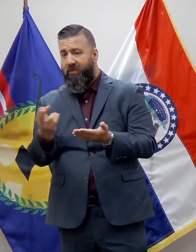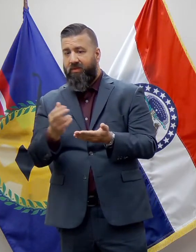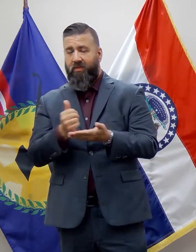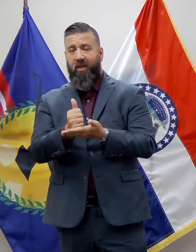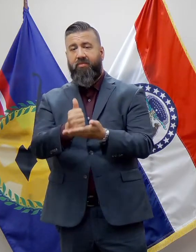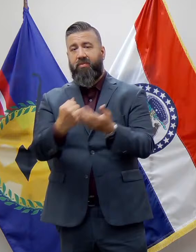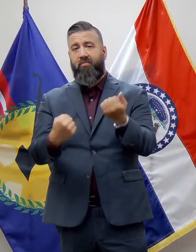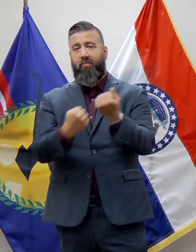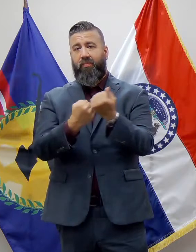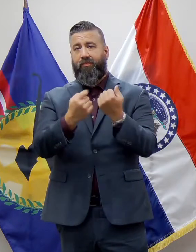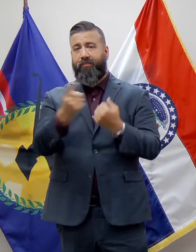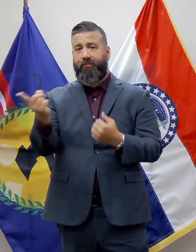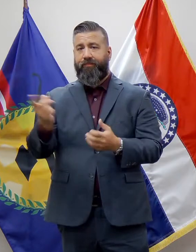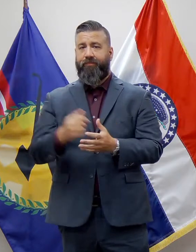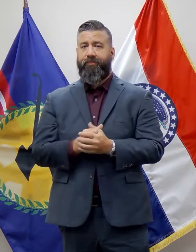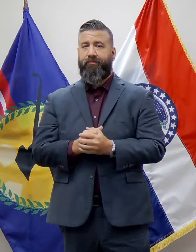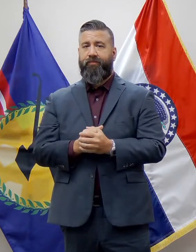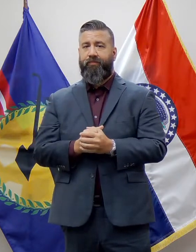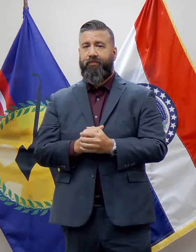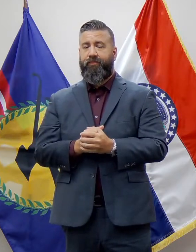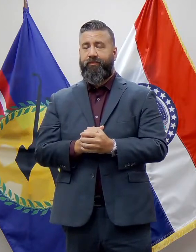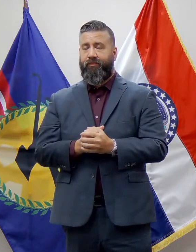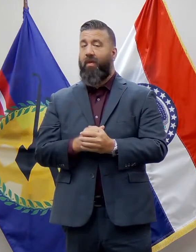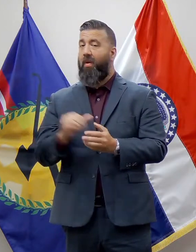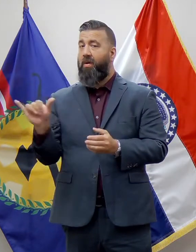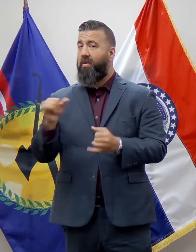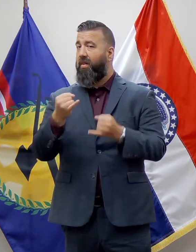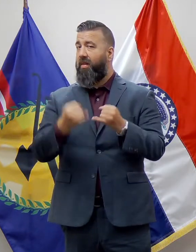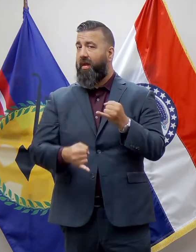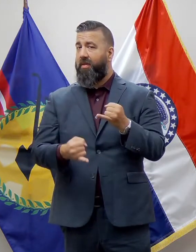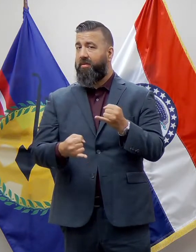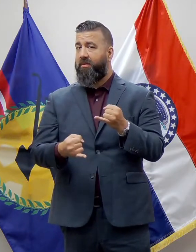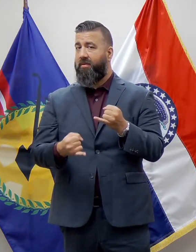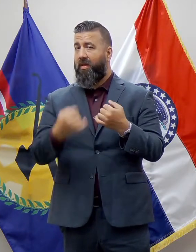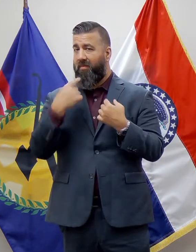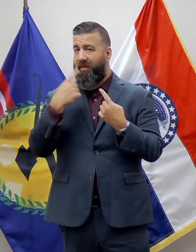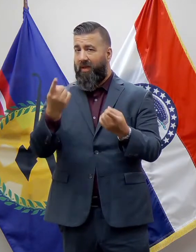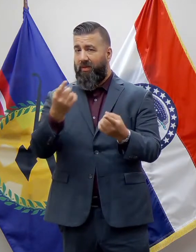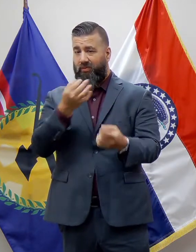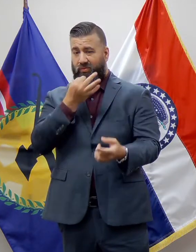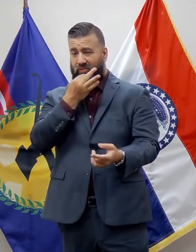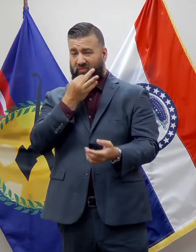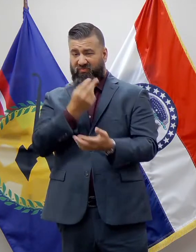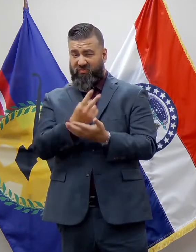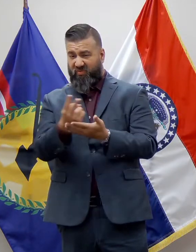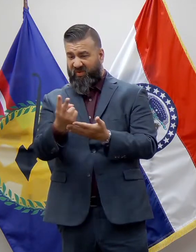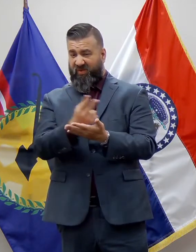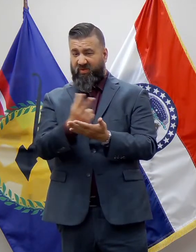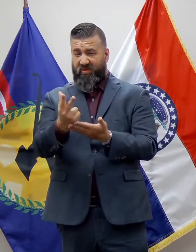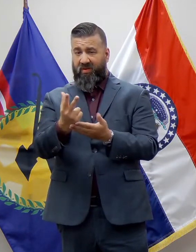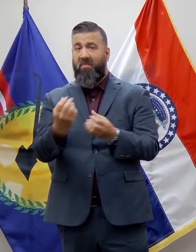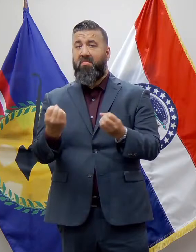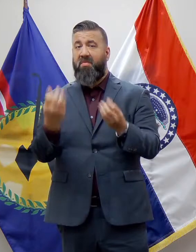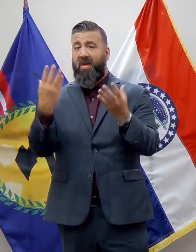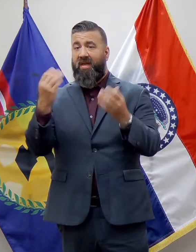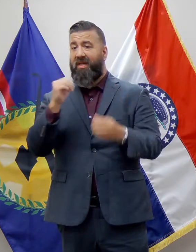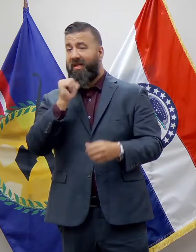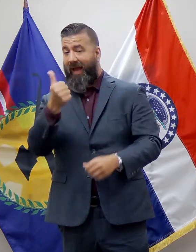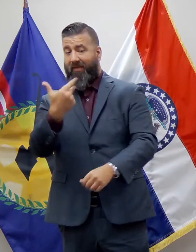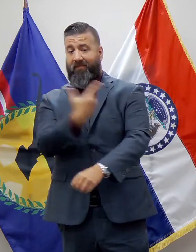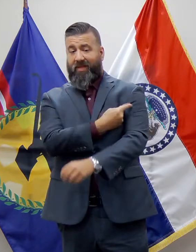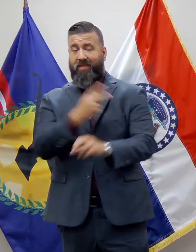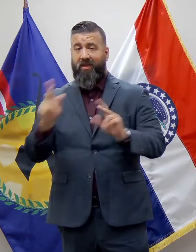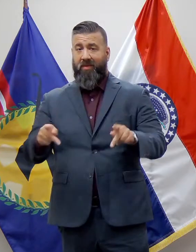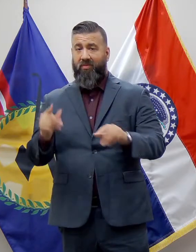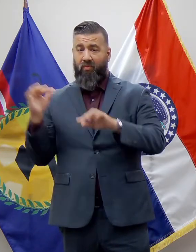you. And finally, let me point out that in a few short weeks, large numbers of unvaccinated people will be gathering in